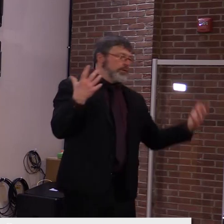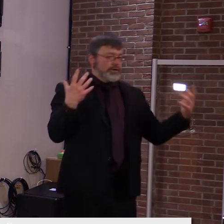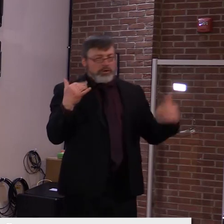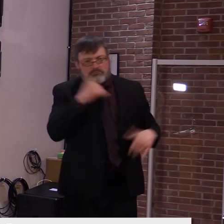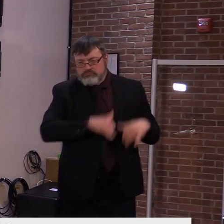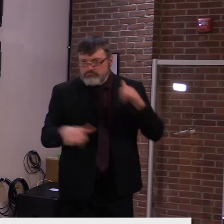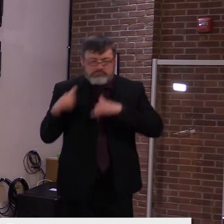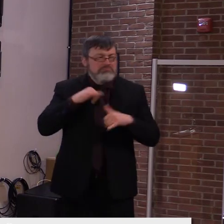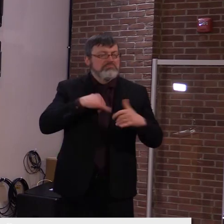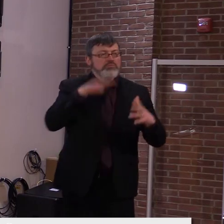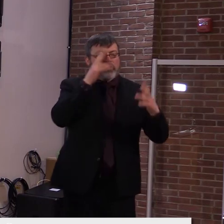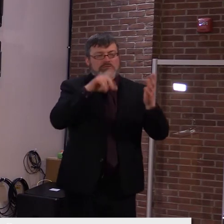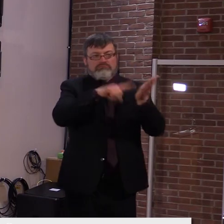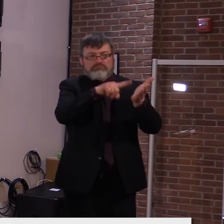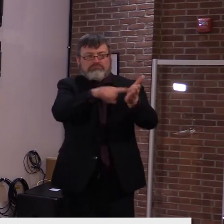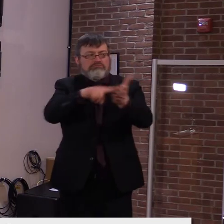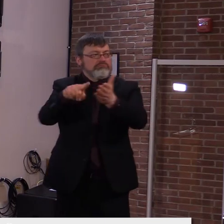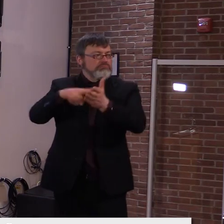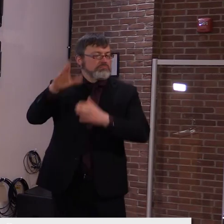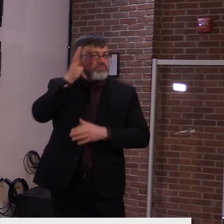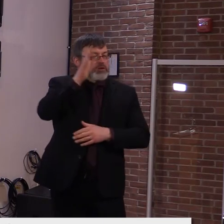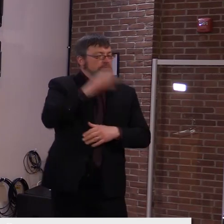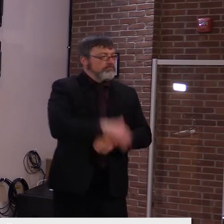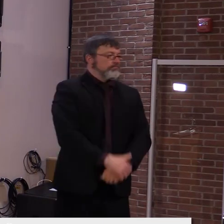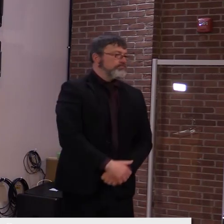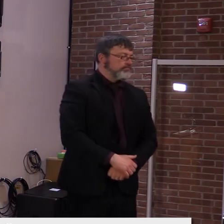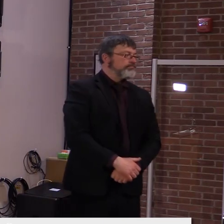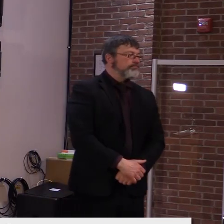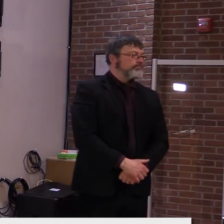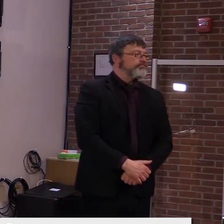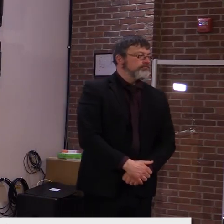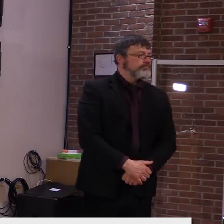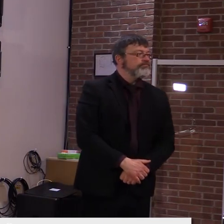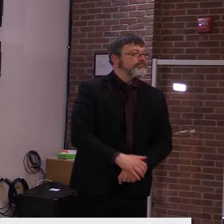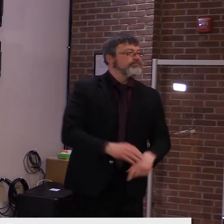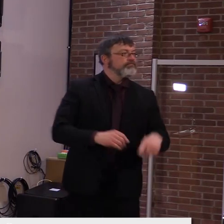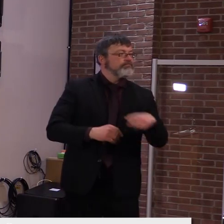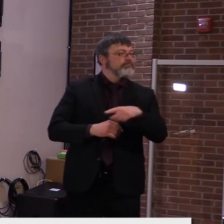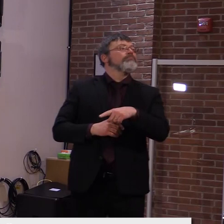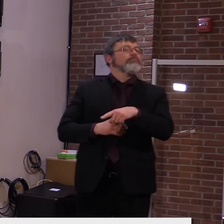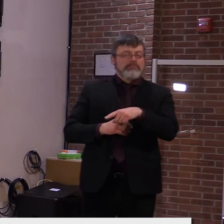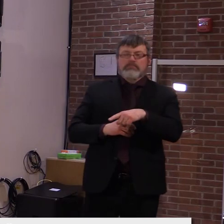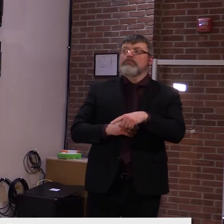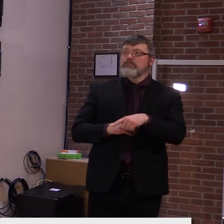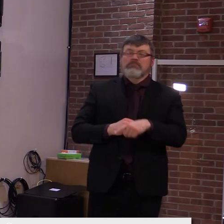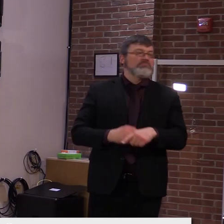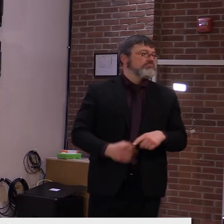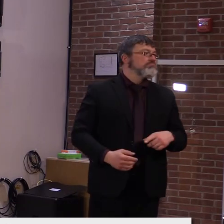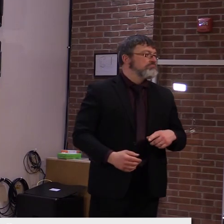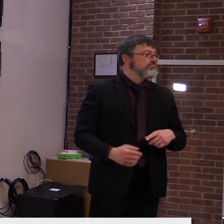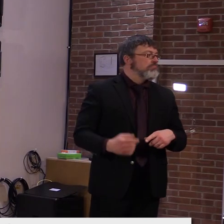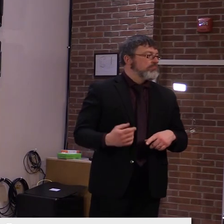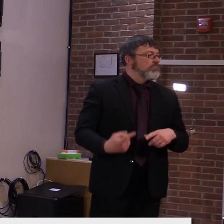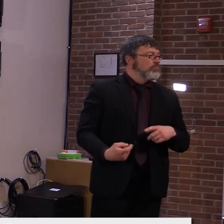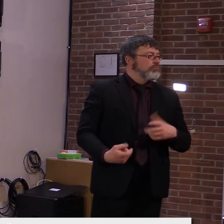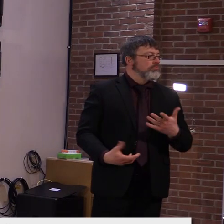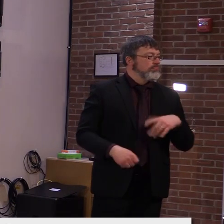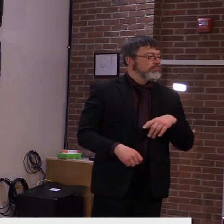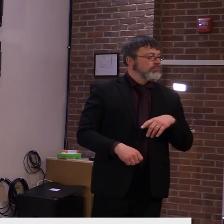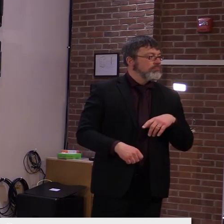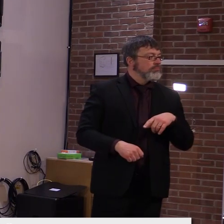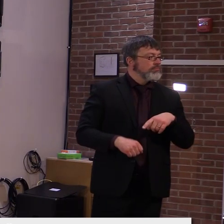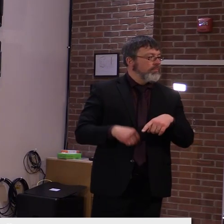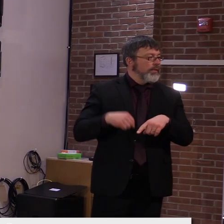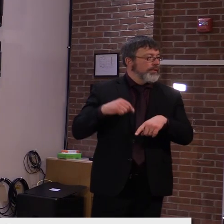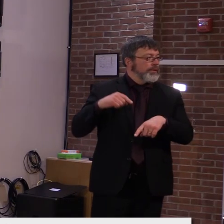Sure. Thank you. I understand you can't hear about maybe all of the clinics being offered. I mean, it